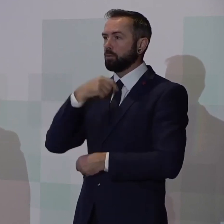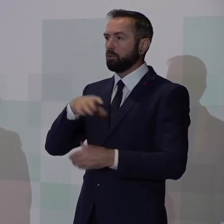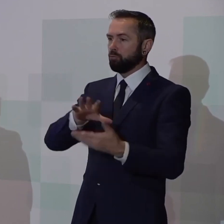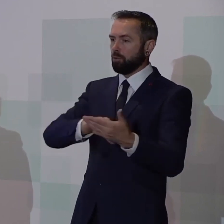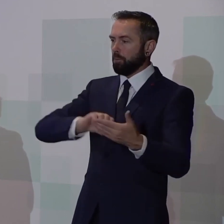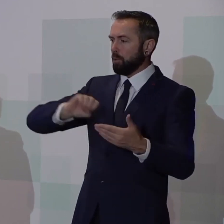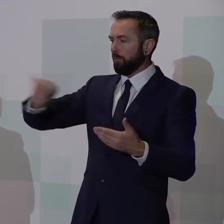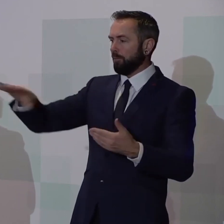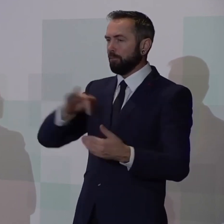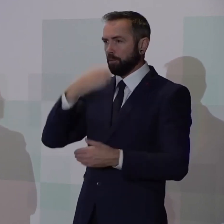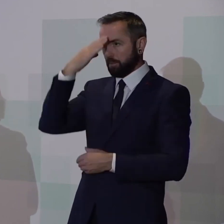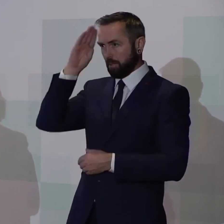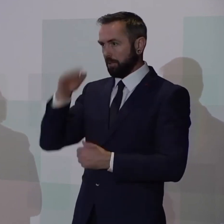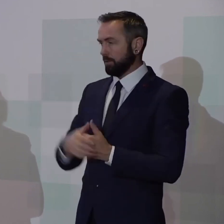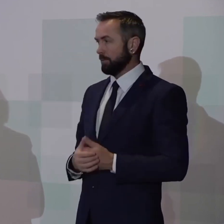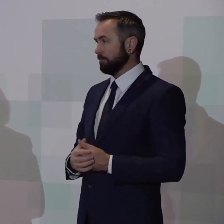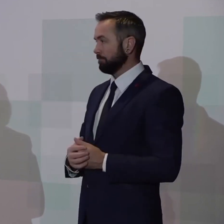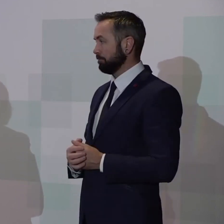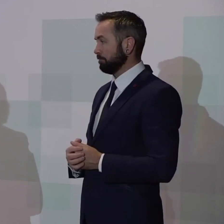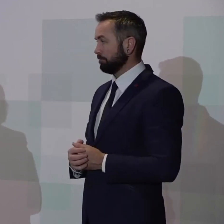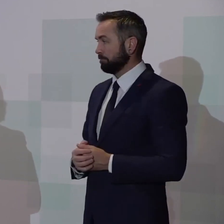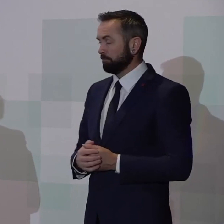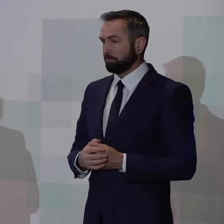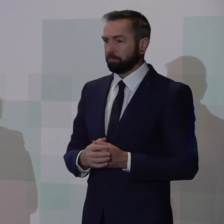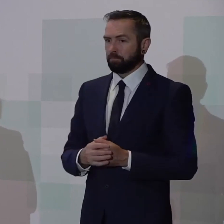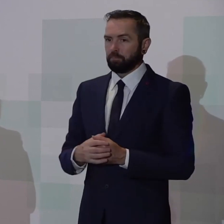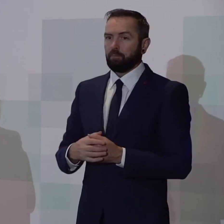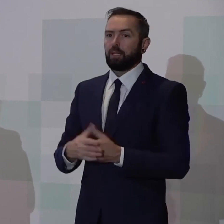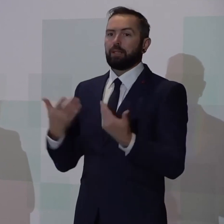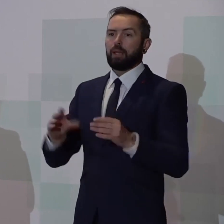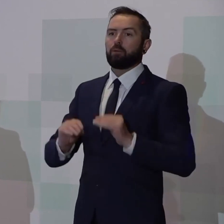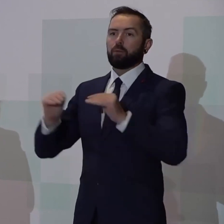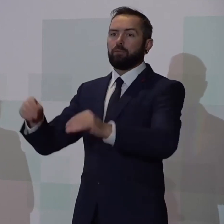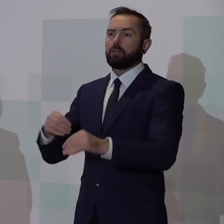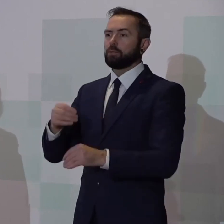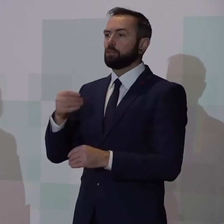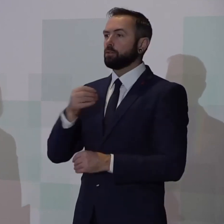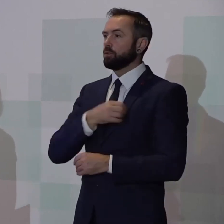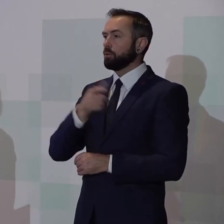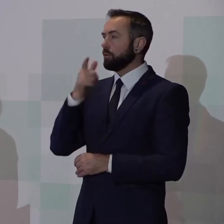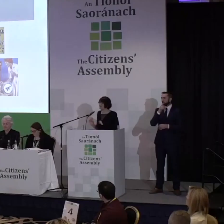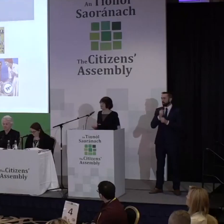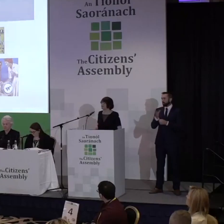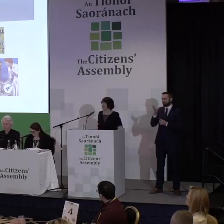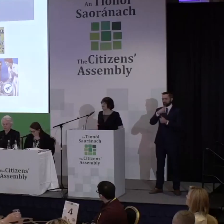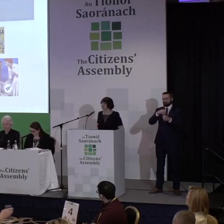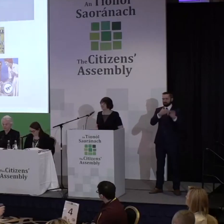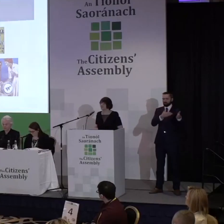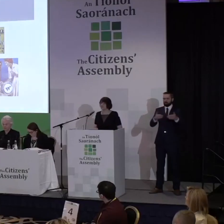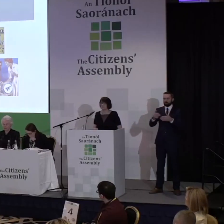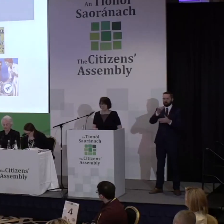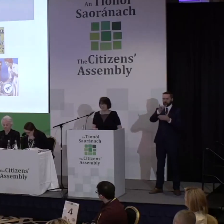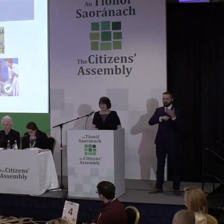family from the state. Okay, I'm going to move on now to look at this specific provision,